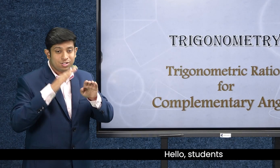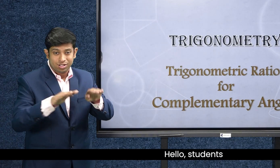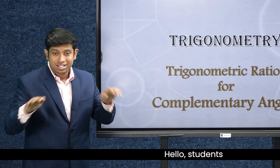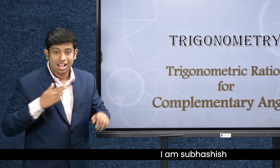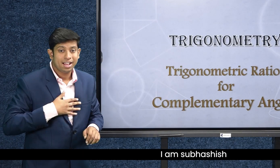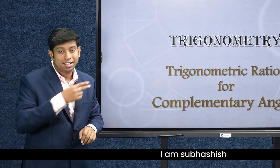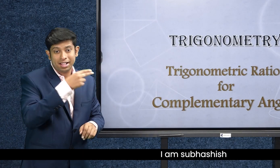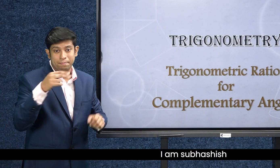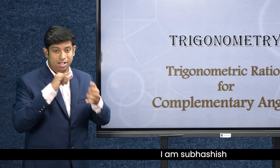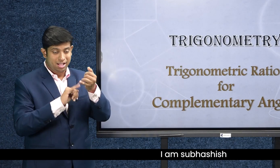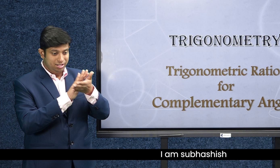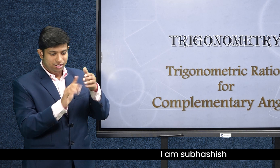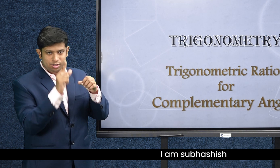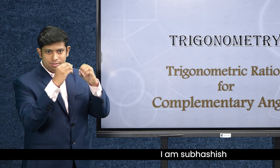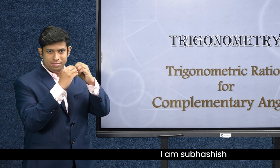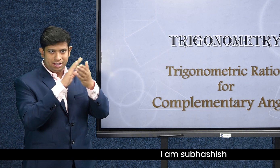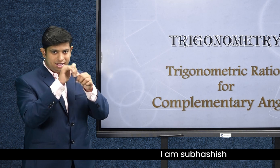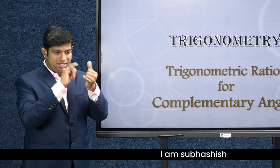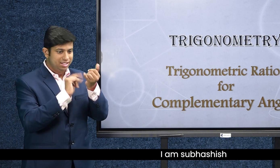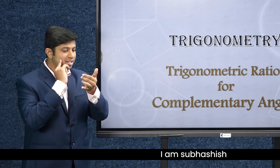students, I am Subhashish.